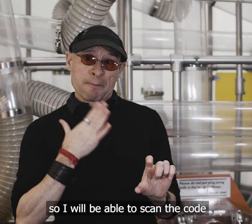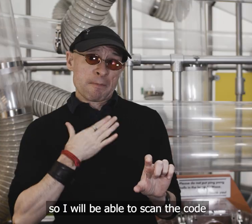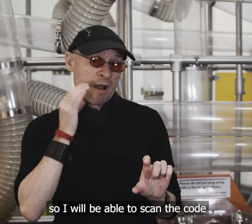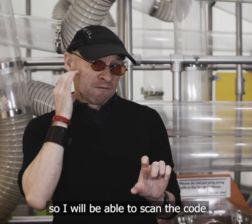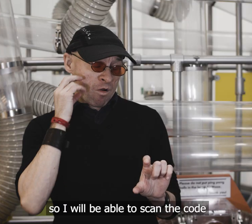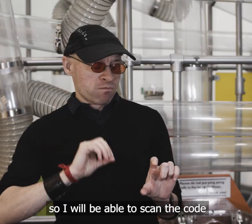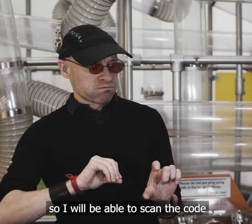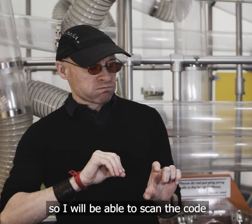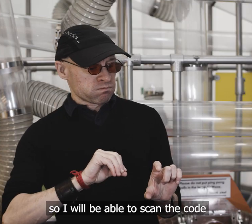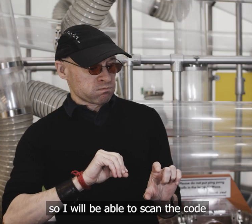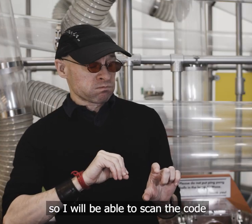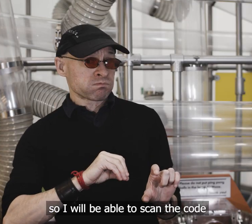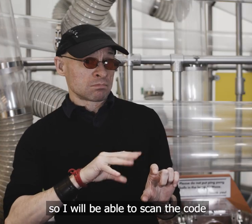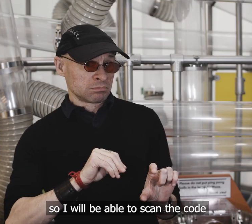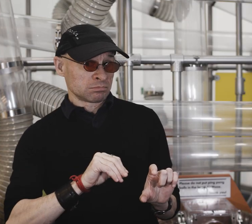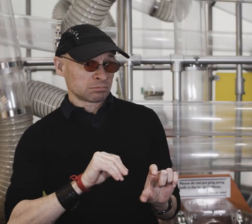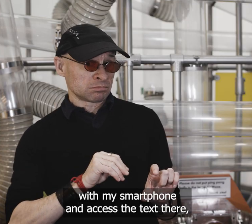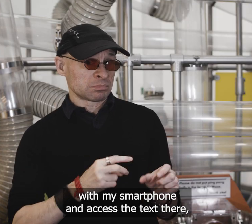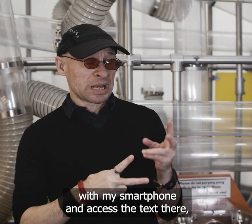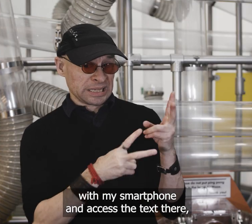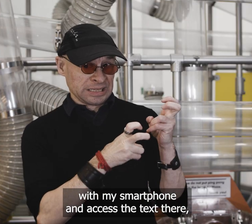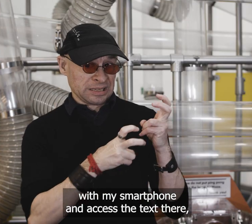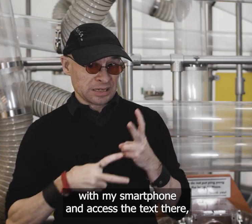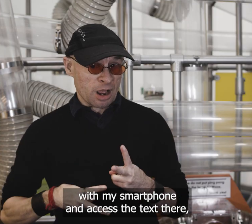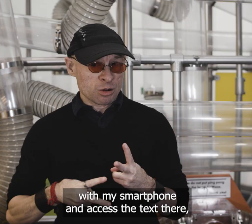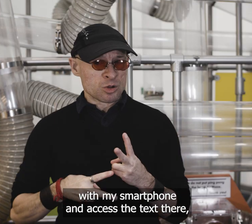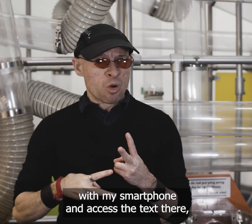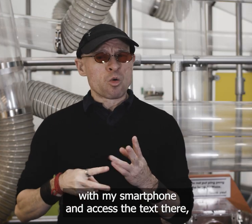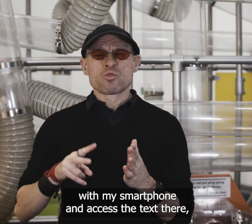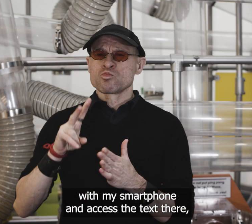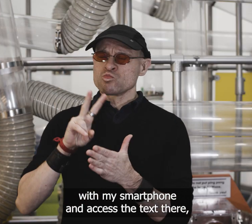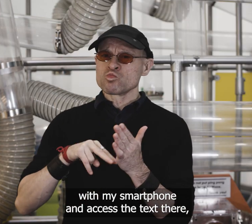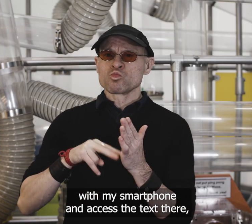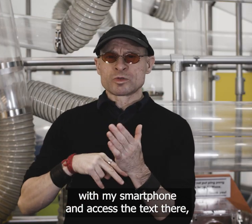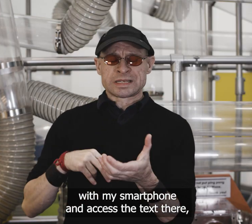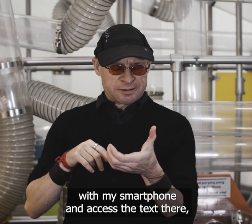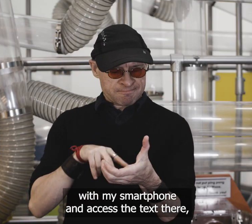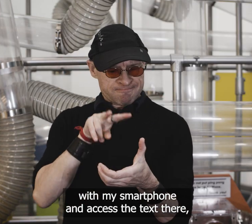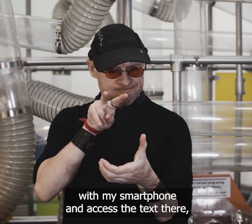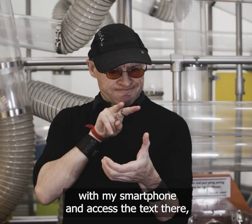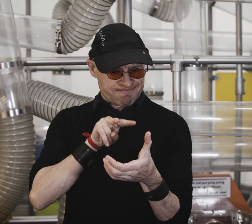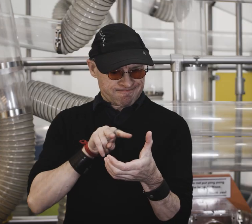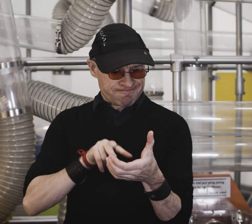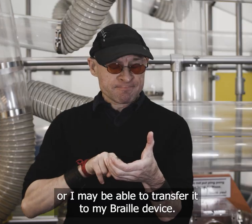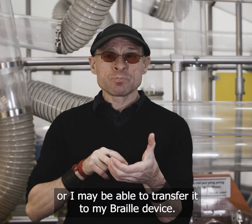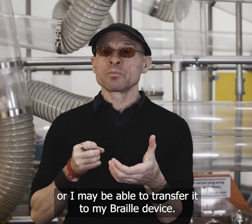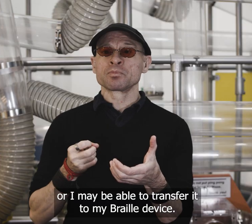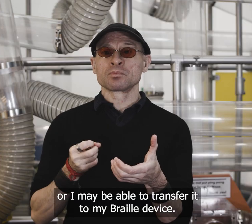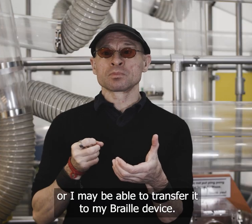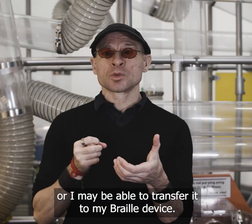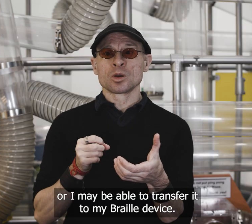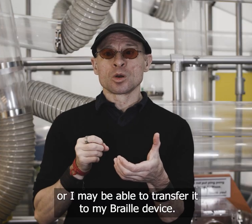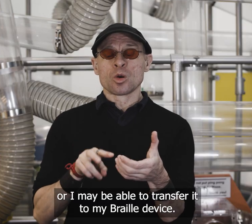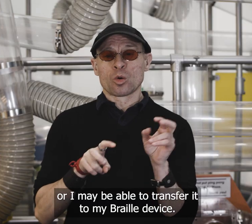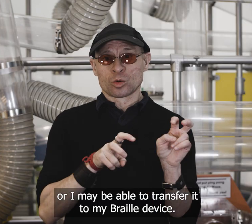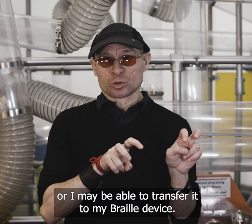will be able to scan the code with my smartphone and access the text there, or I may be able